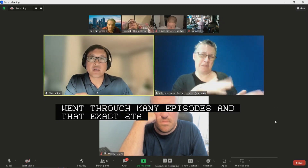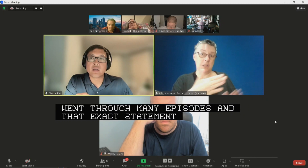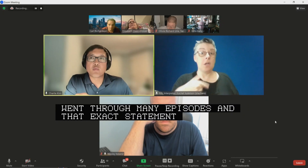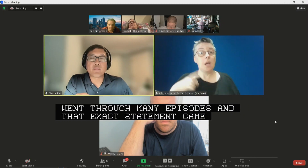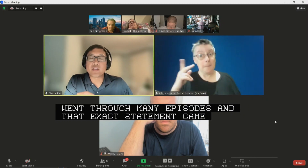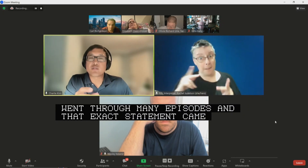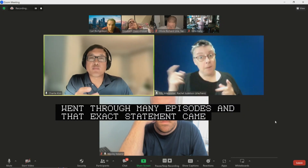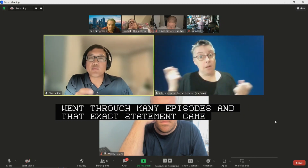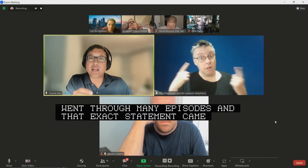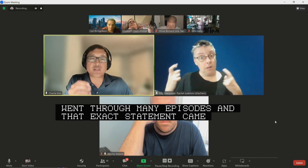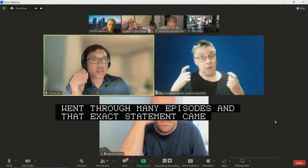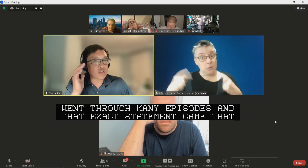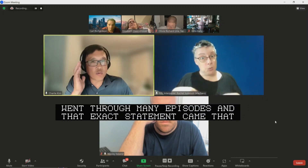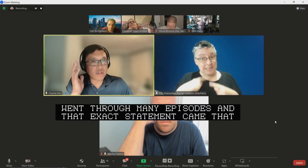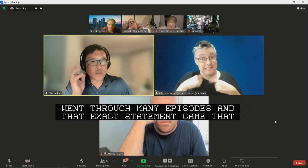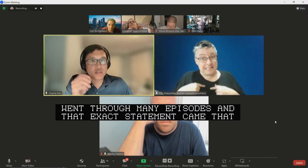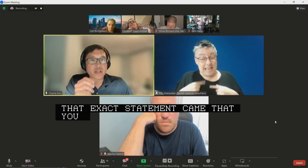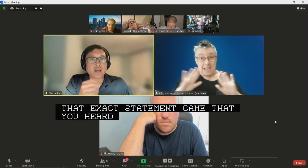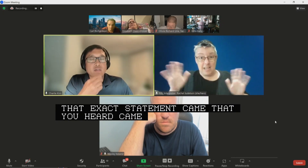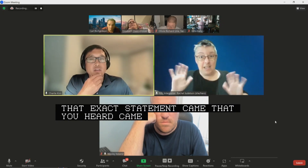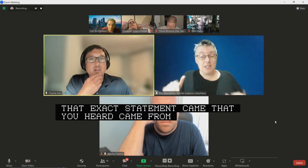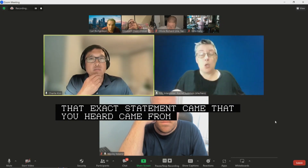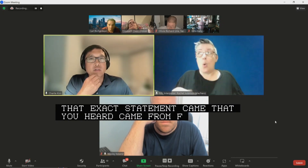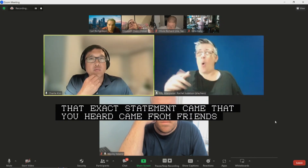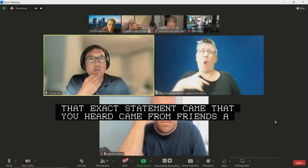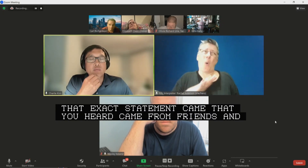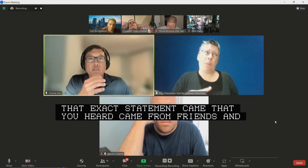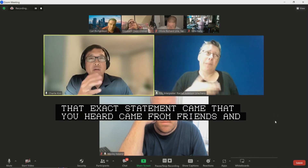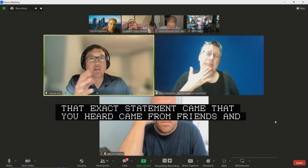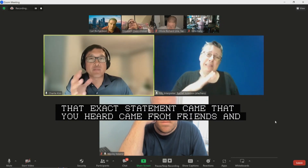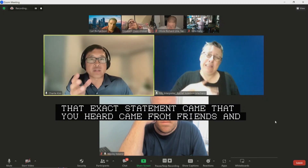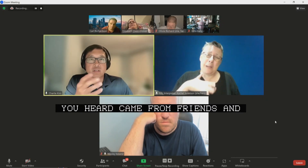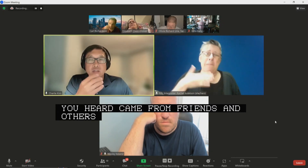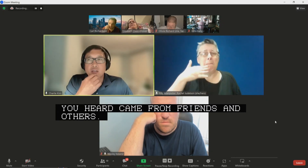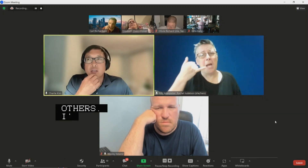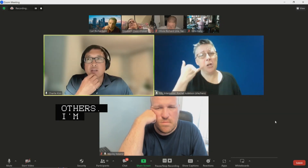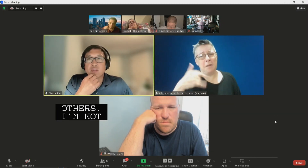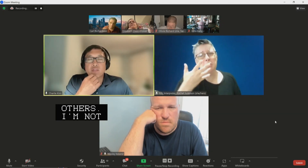others, where I'm not sure people actually knew what they were saying, or, you know, wouldn't it be better